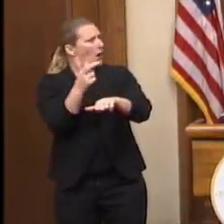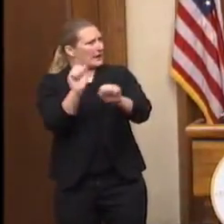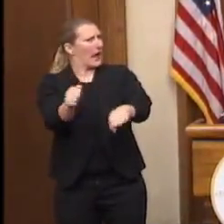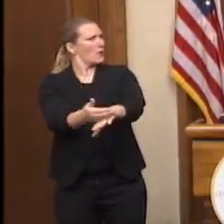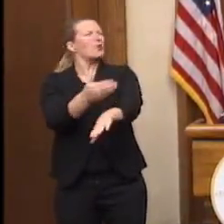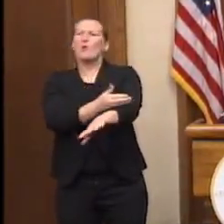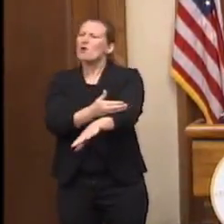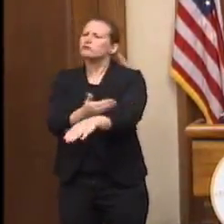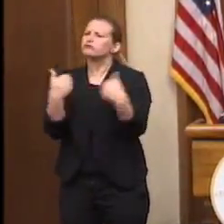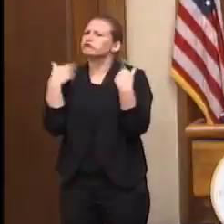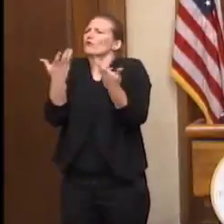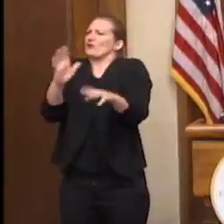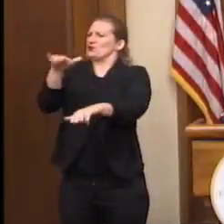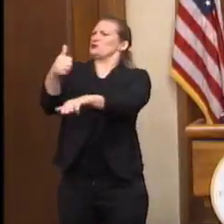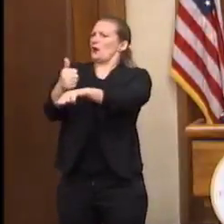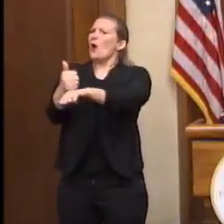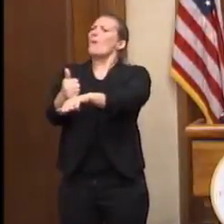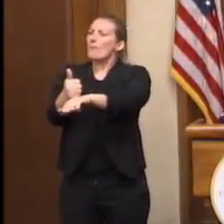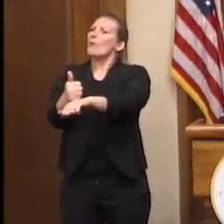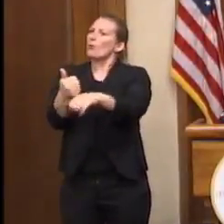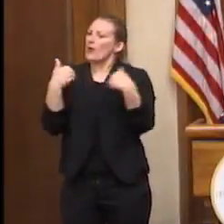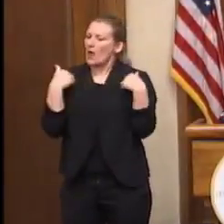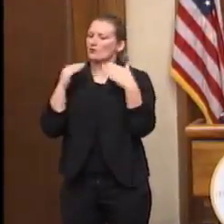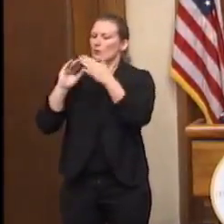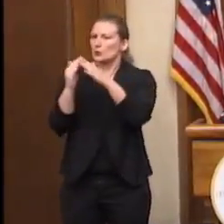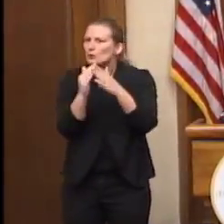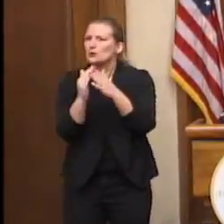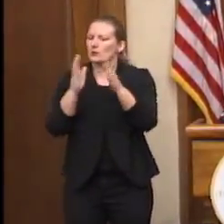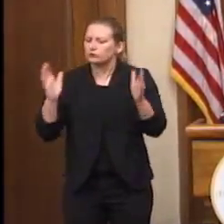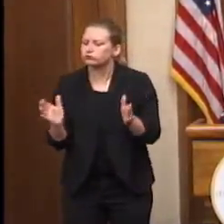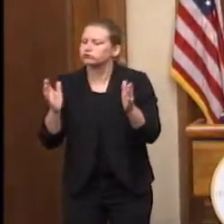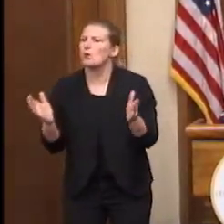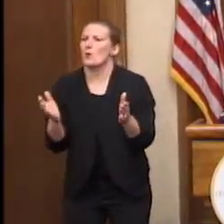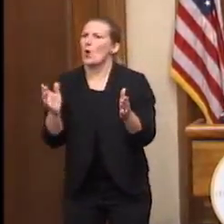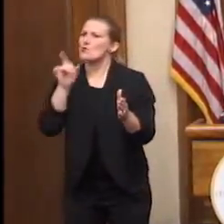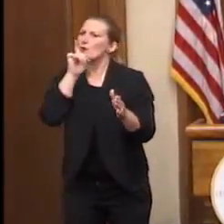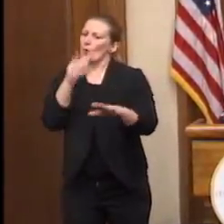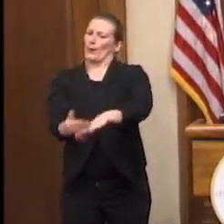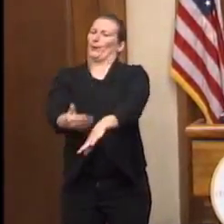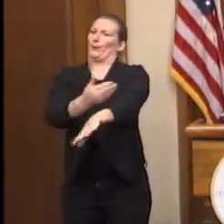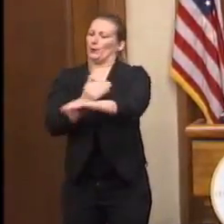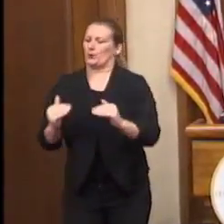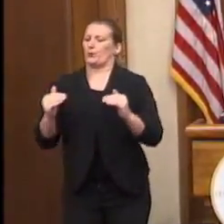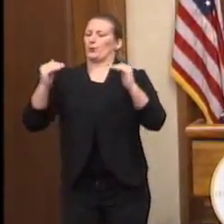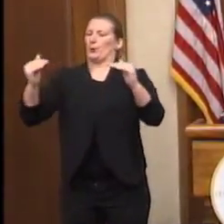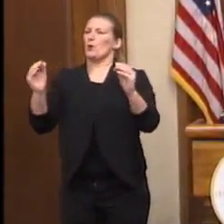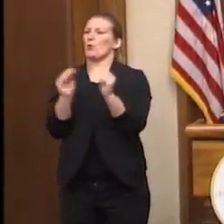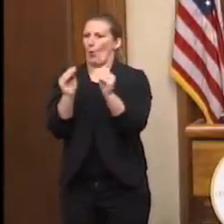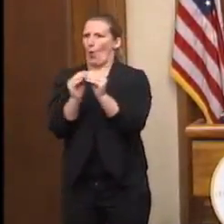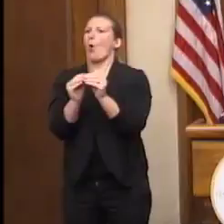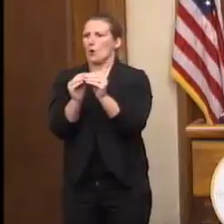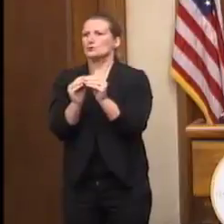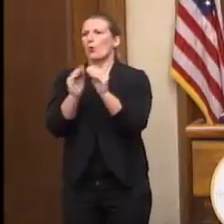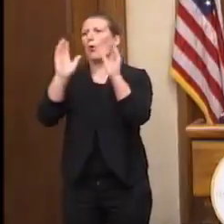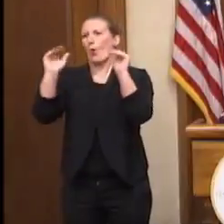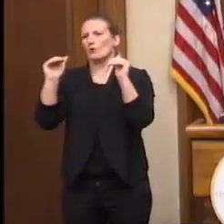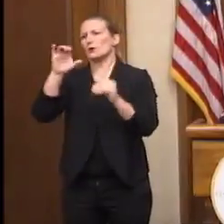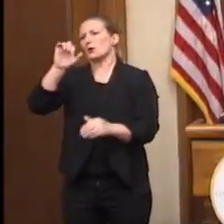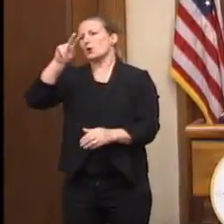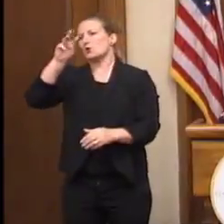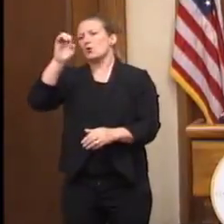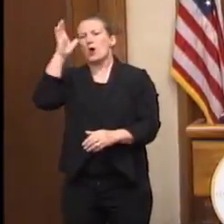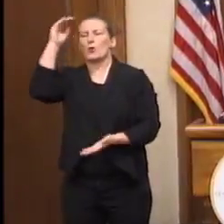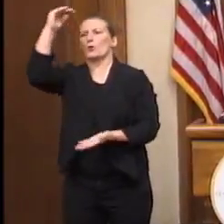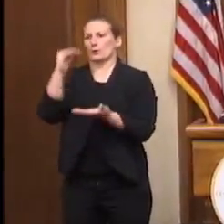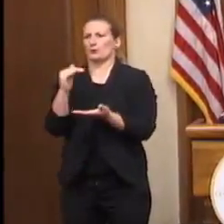already are doing something. We have a lot of community-oriented efforts, but we are certainly going to increase those in the hopes that it will reduce crime. Tell me